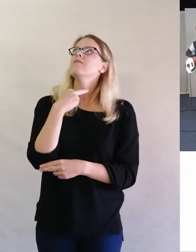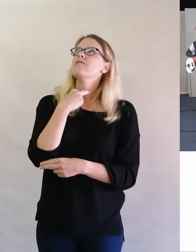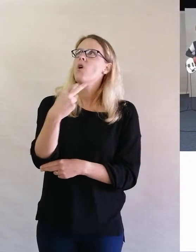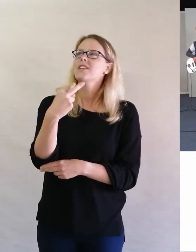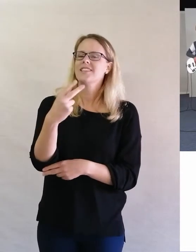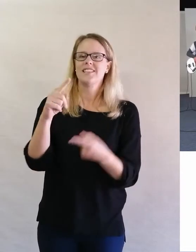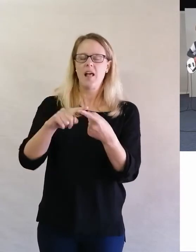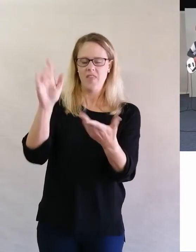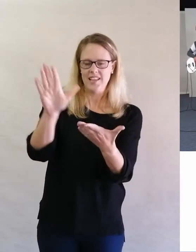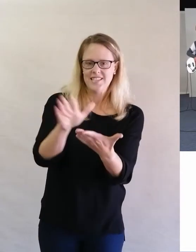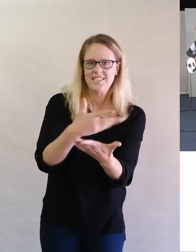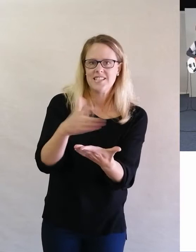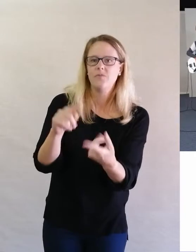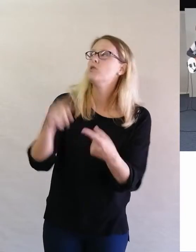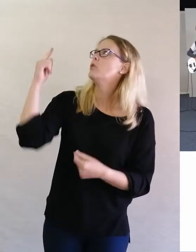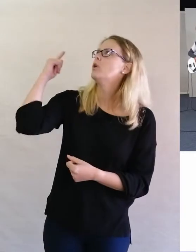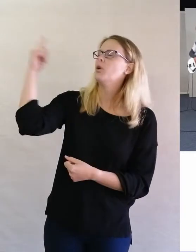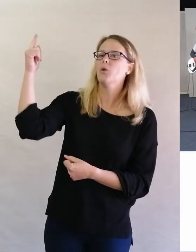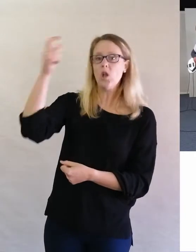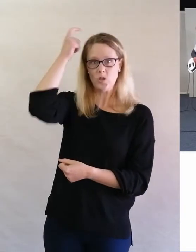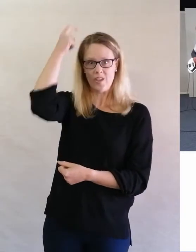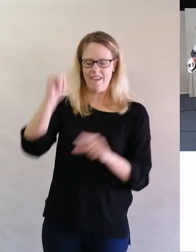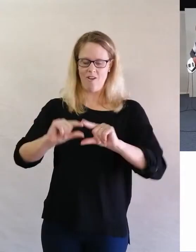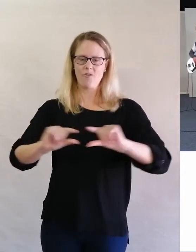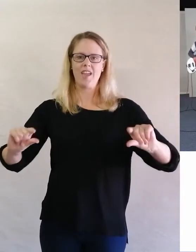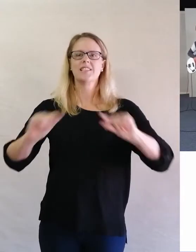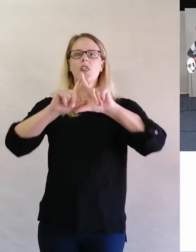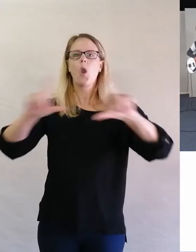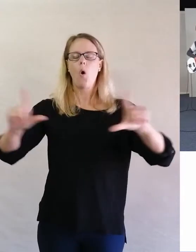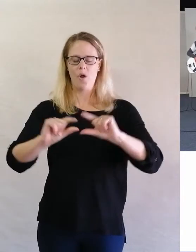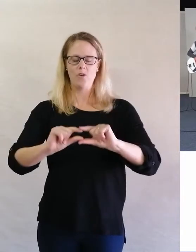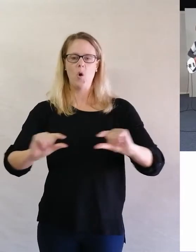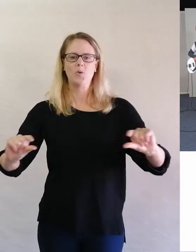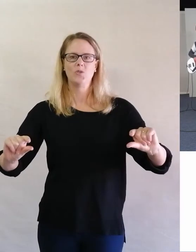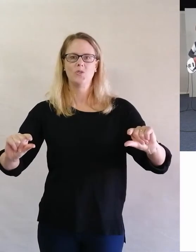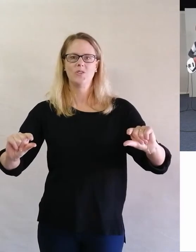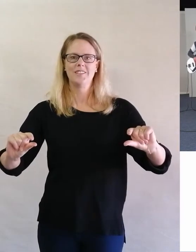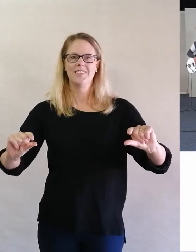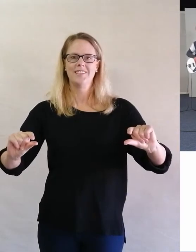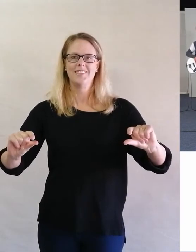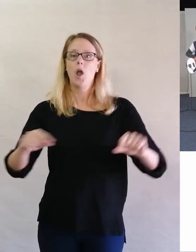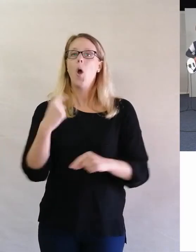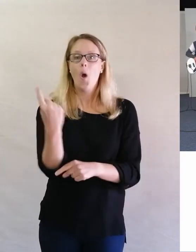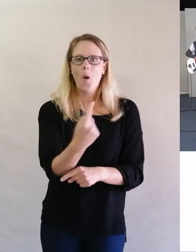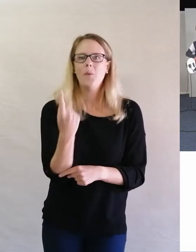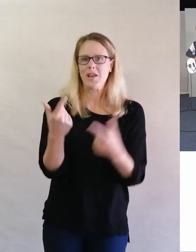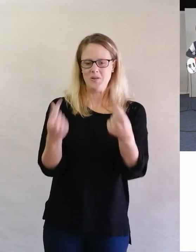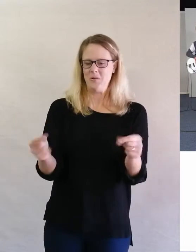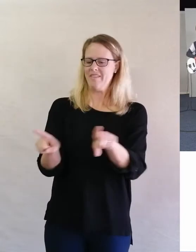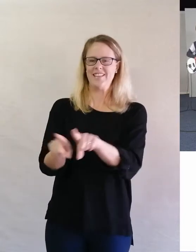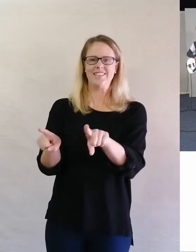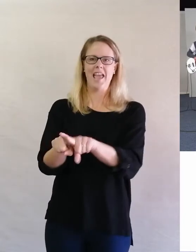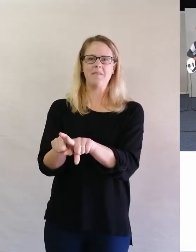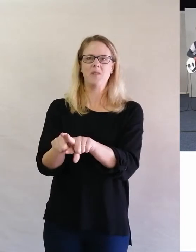begin to sing songs of praise to the King of Kings and the Lord of Lords. And so we do that, Lord, and through